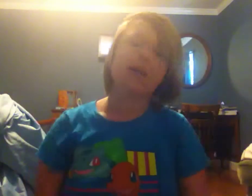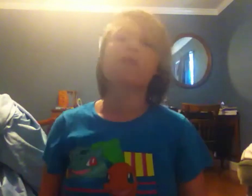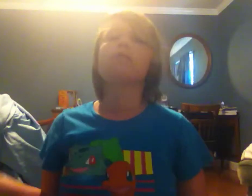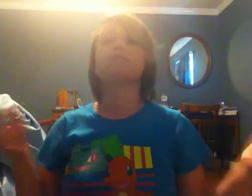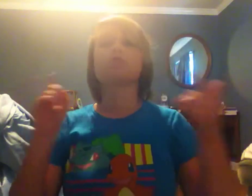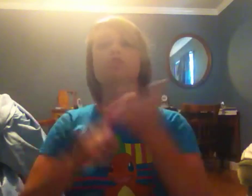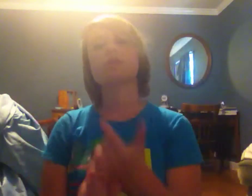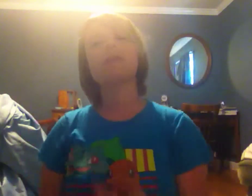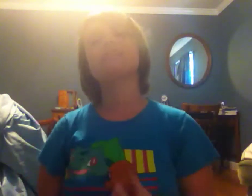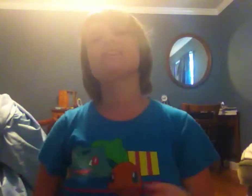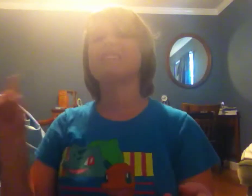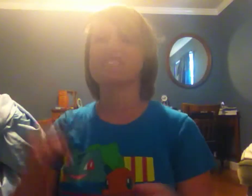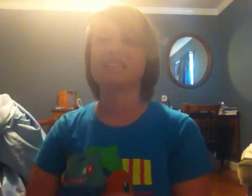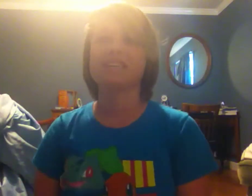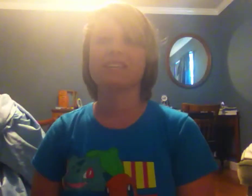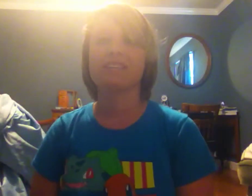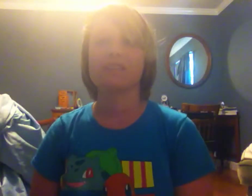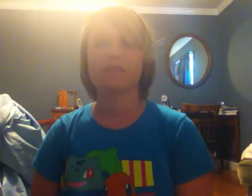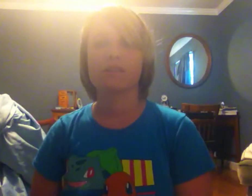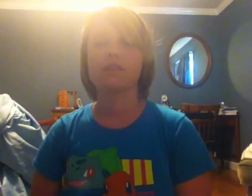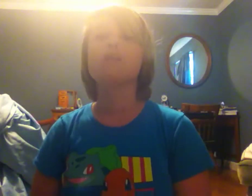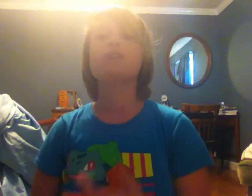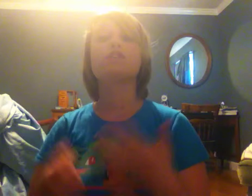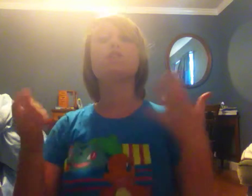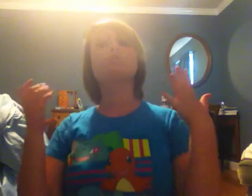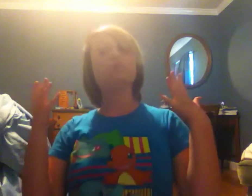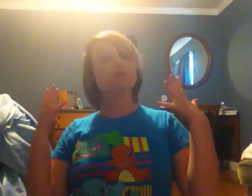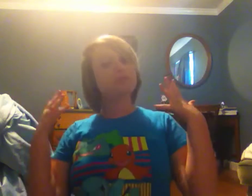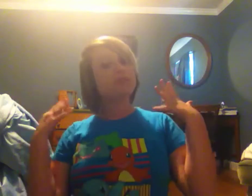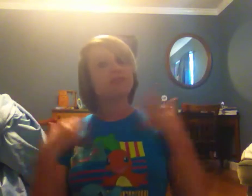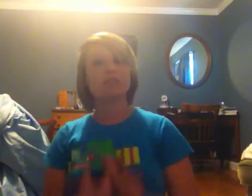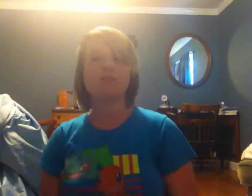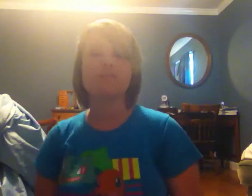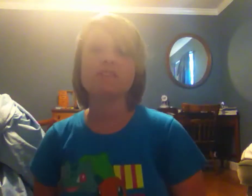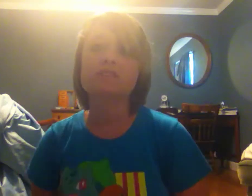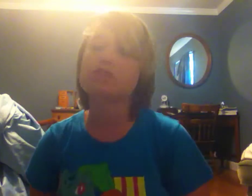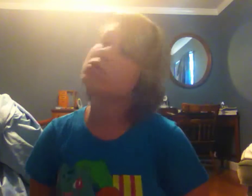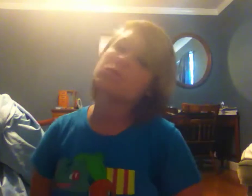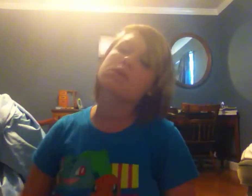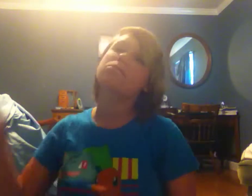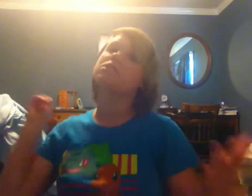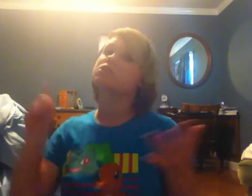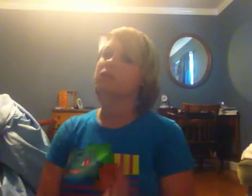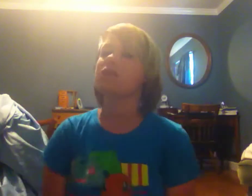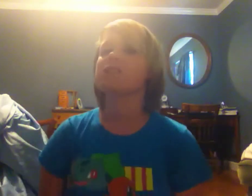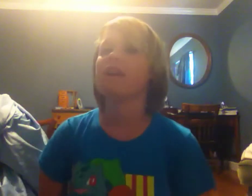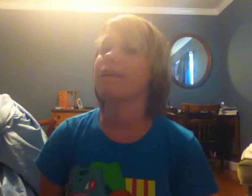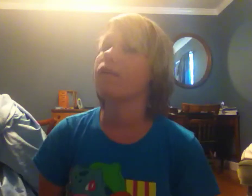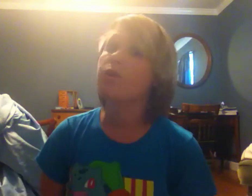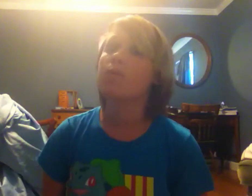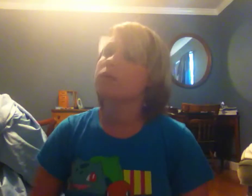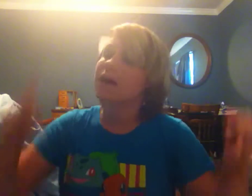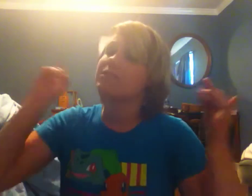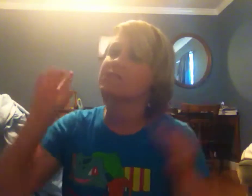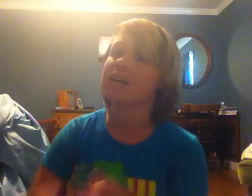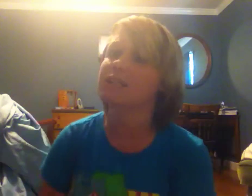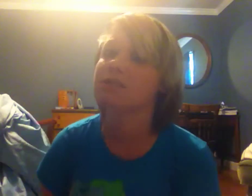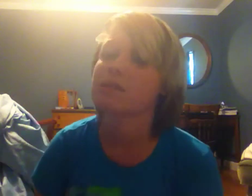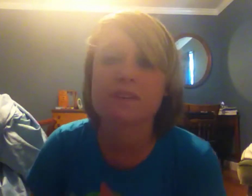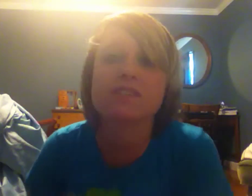along with stress and anxiety. You will be nervous, you will be stressed, and you will have anxiety on the first